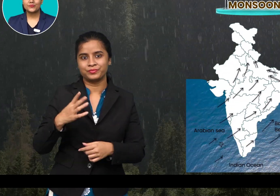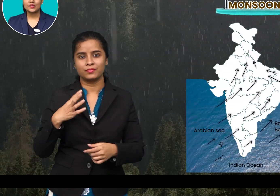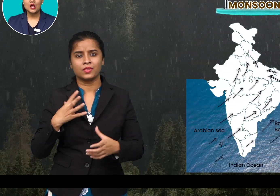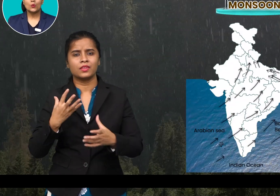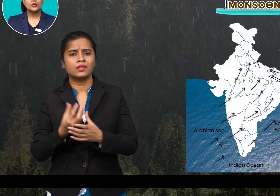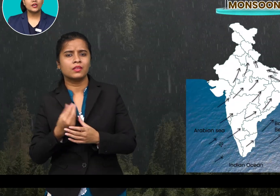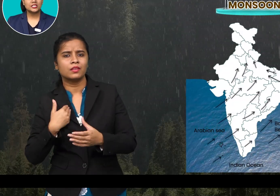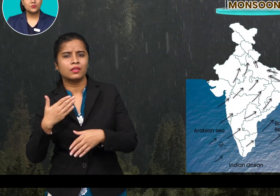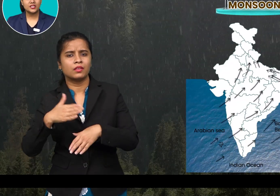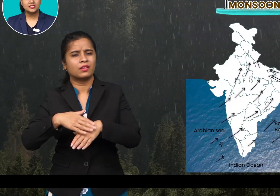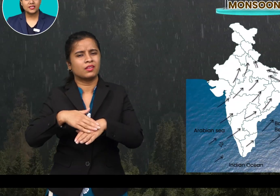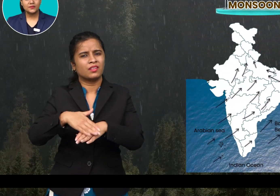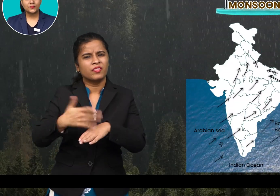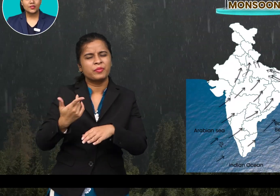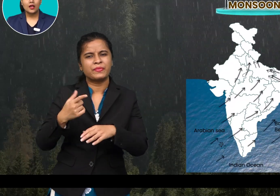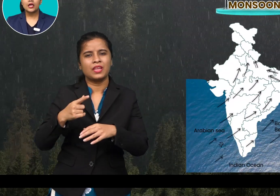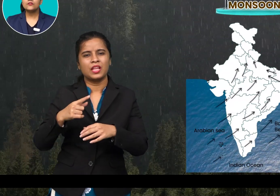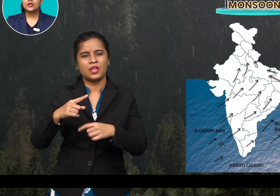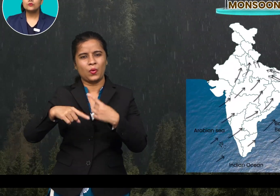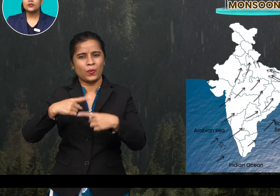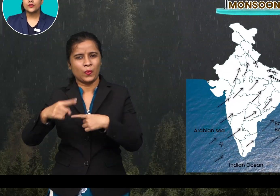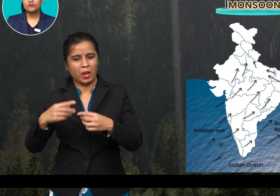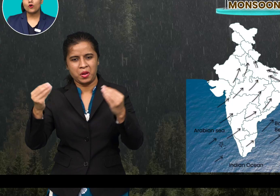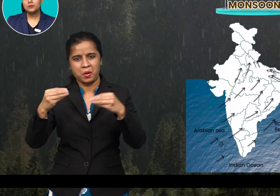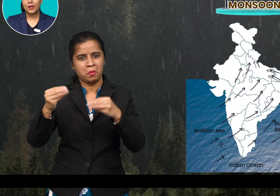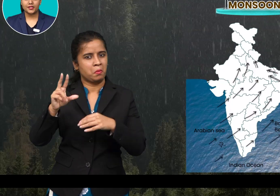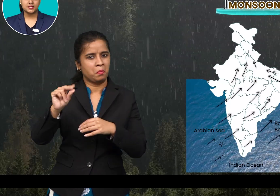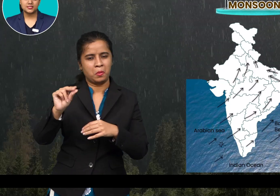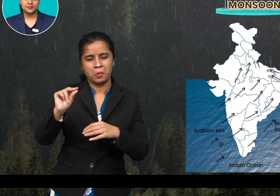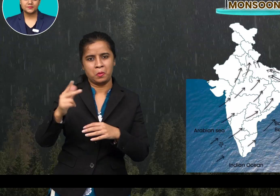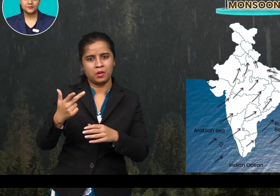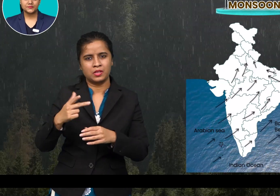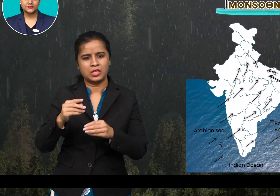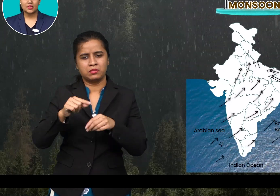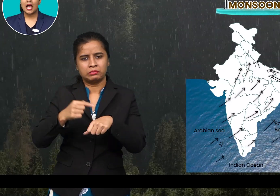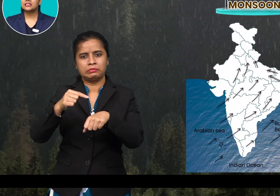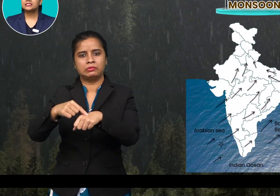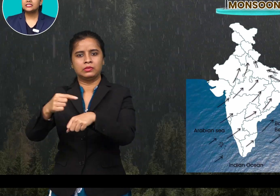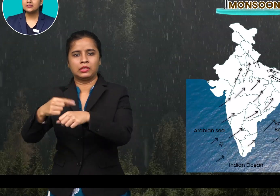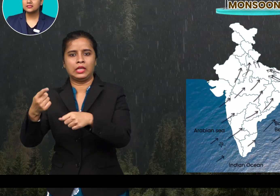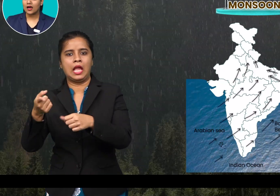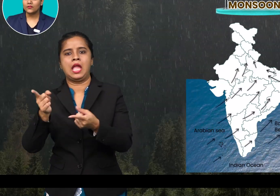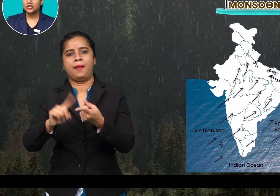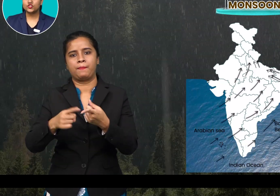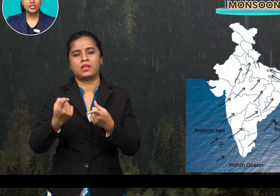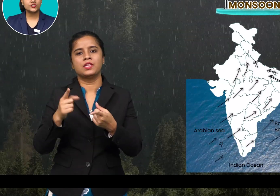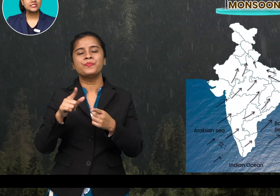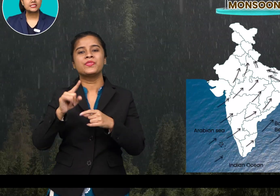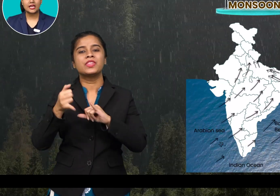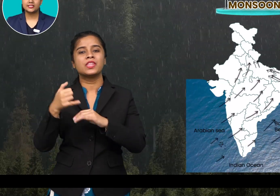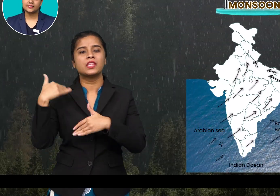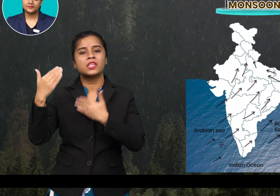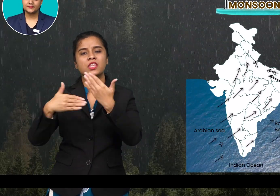Nowadays, we are experiencing irregular rainfall patterns and the seasons are